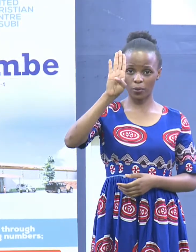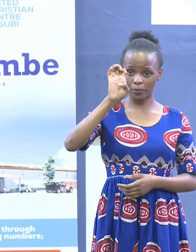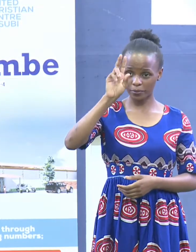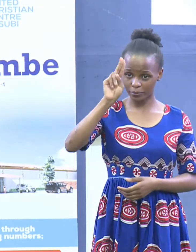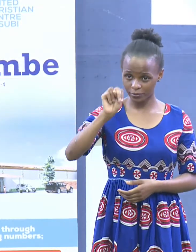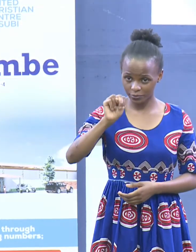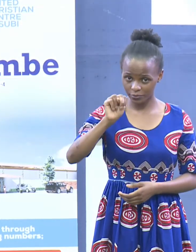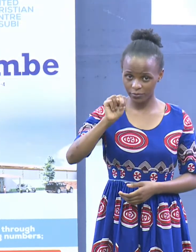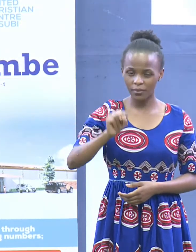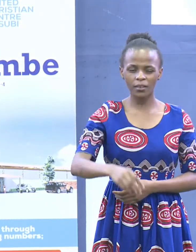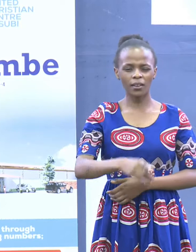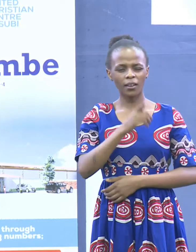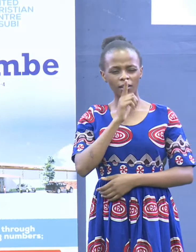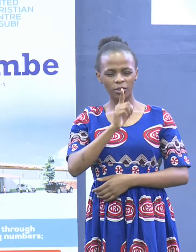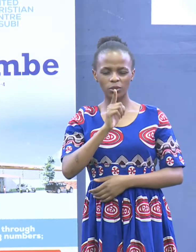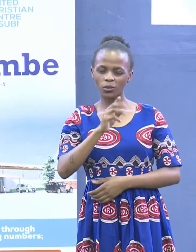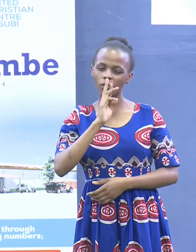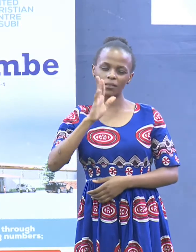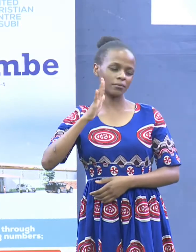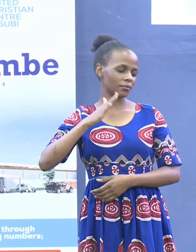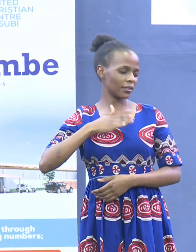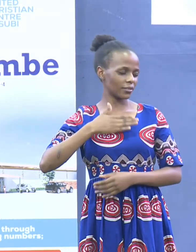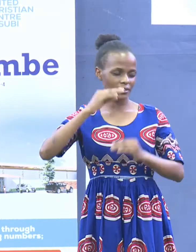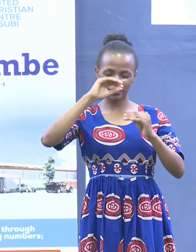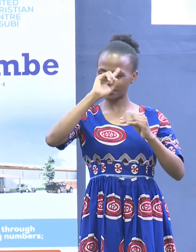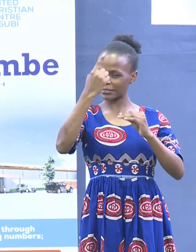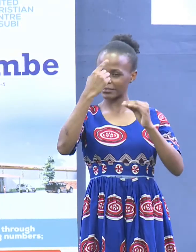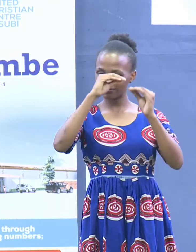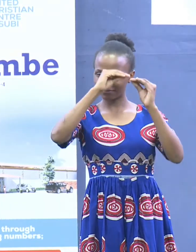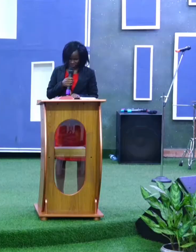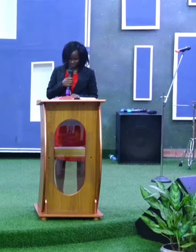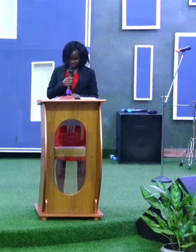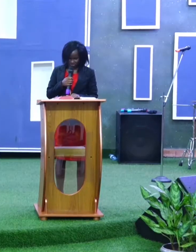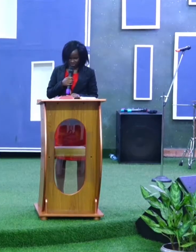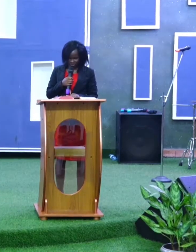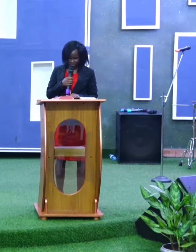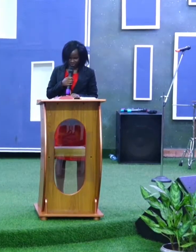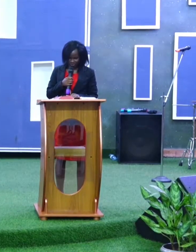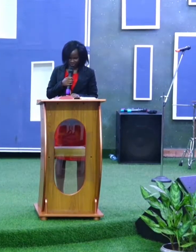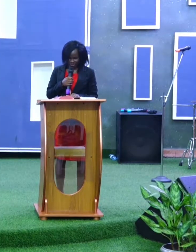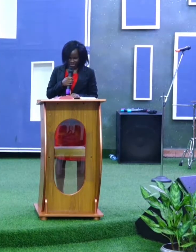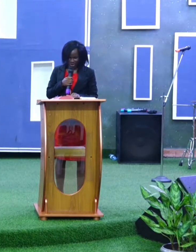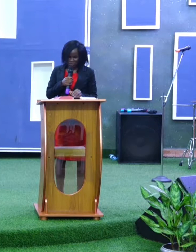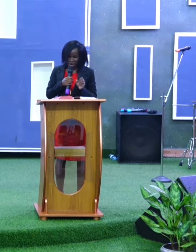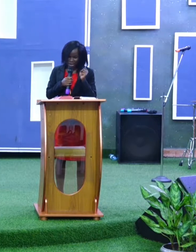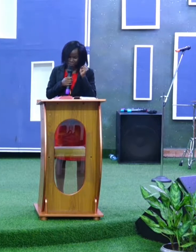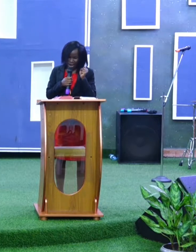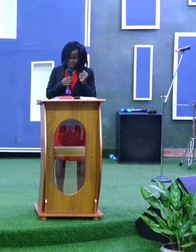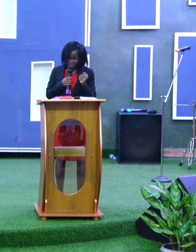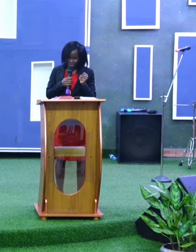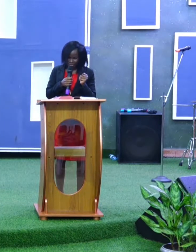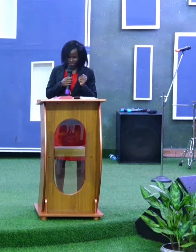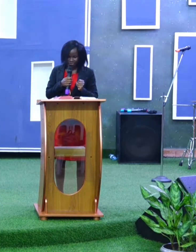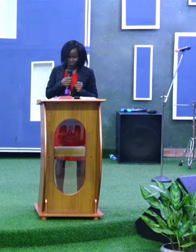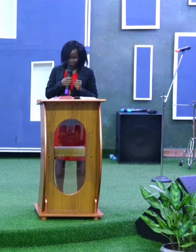Reuben, you are my firstborn. Buyinza bwange. My